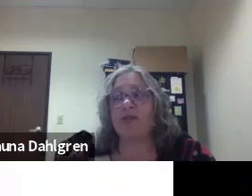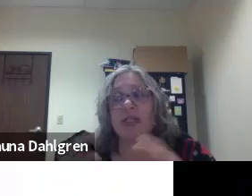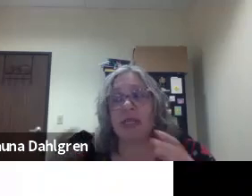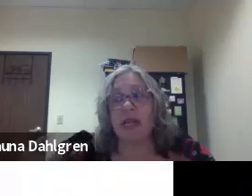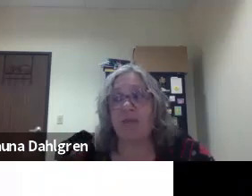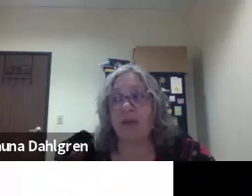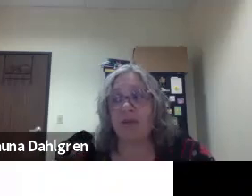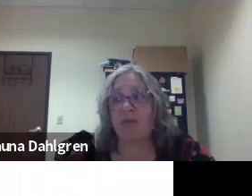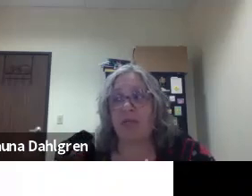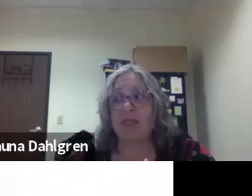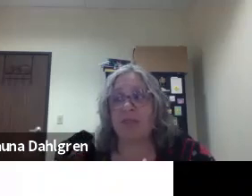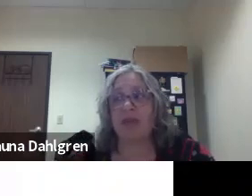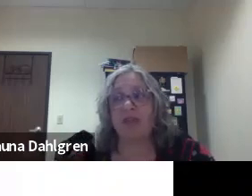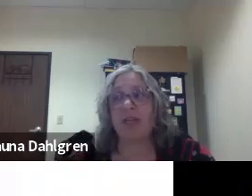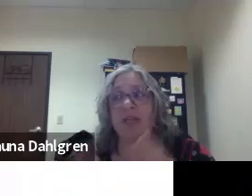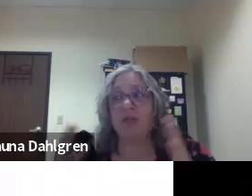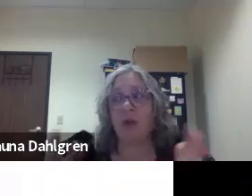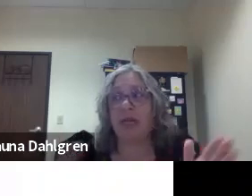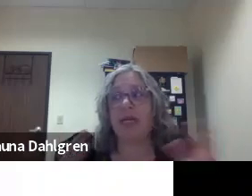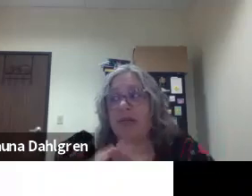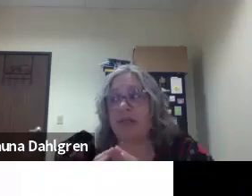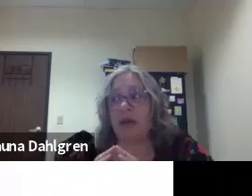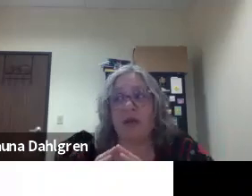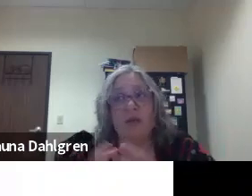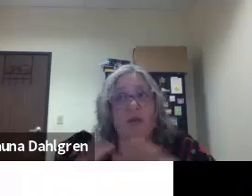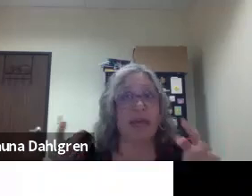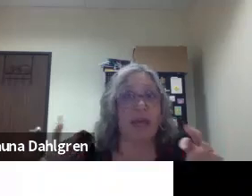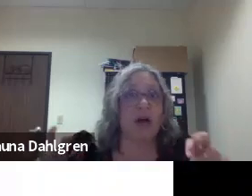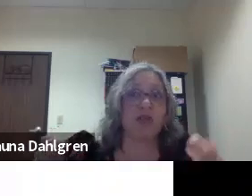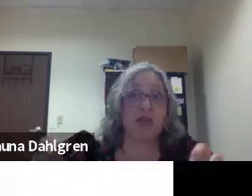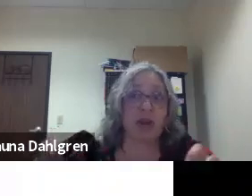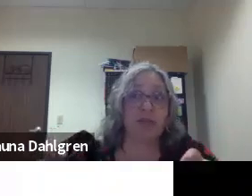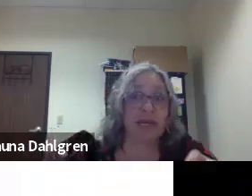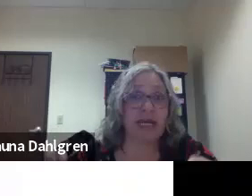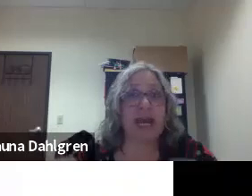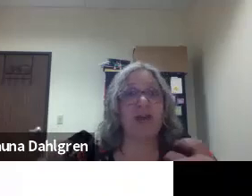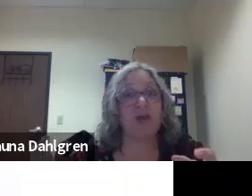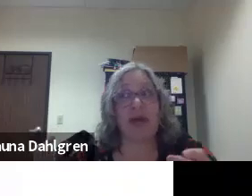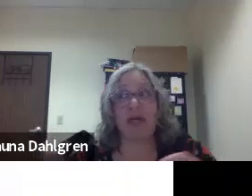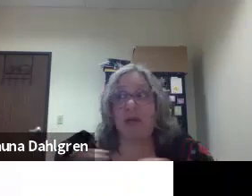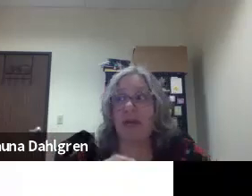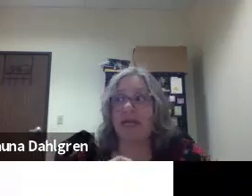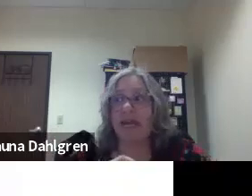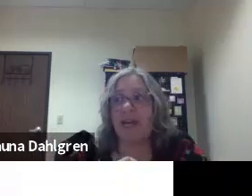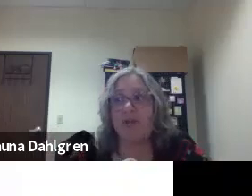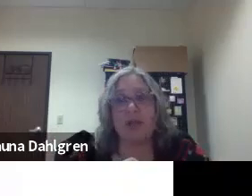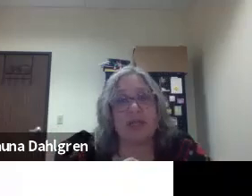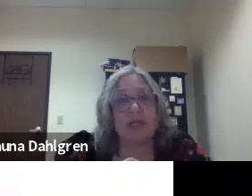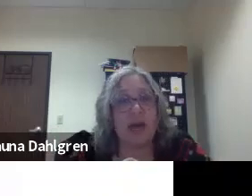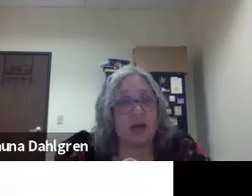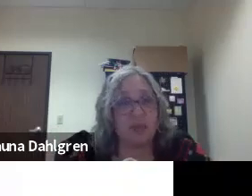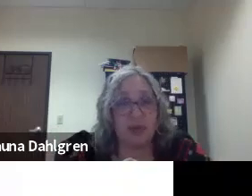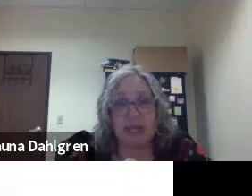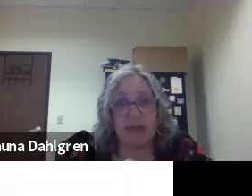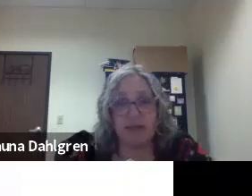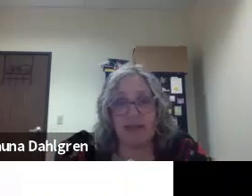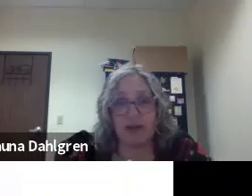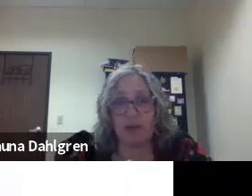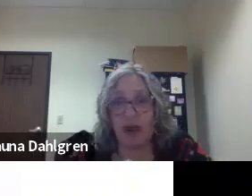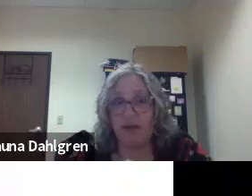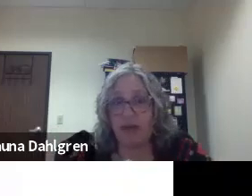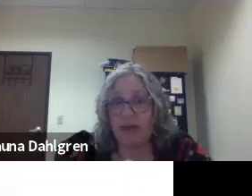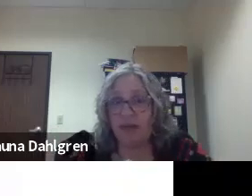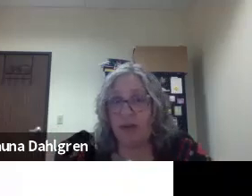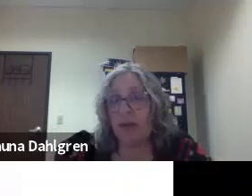slide, there's just a couple of options mentioned. One is what they call straight Medicaid or regular Medicaid, which is 100% of the